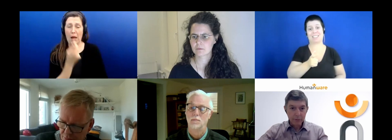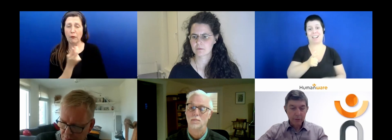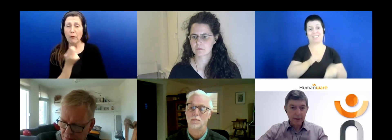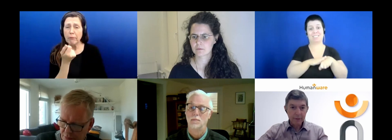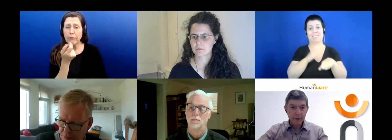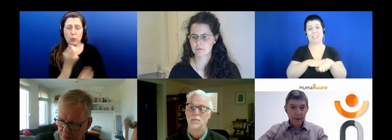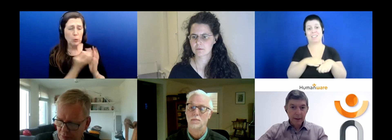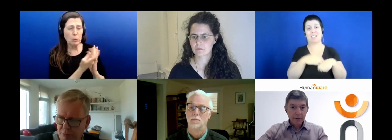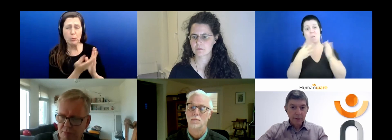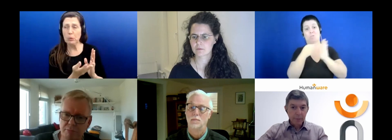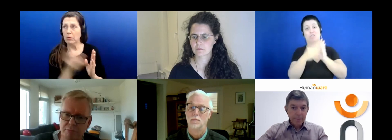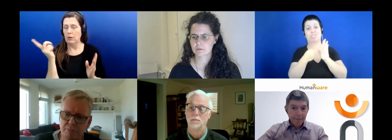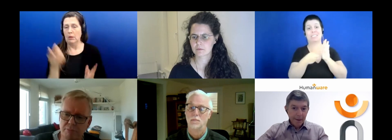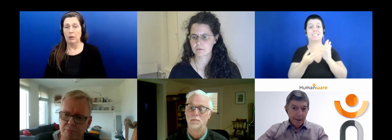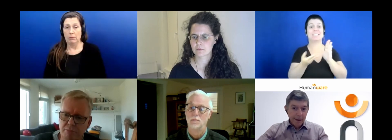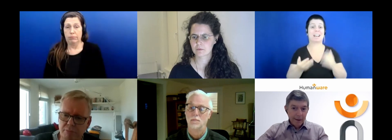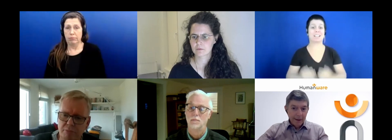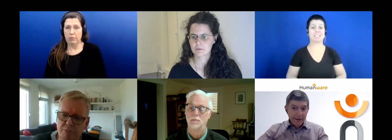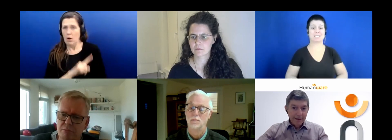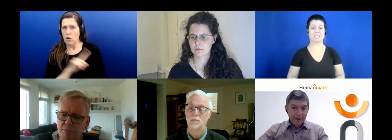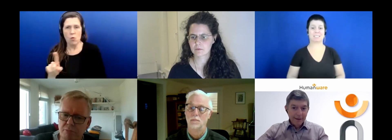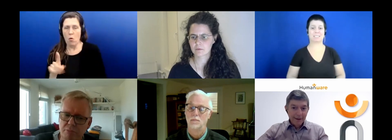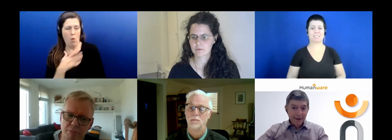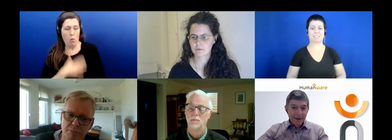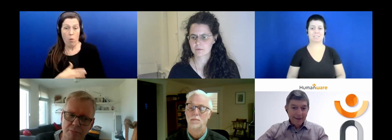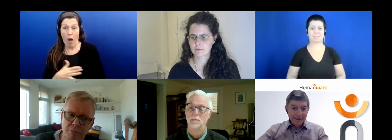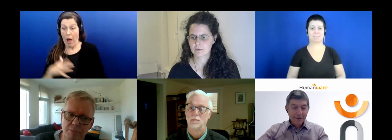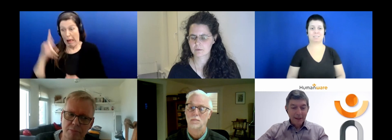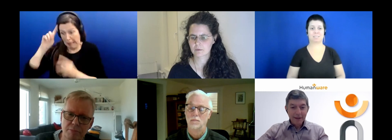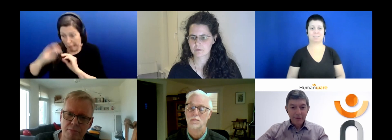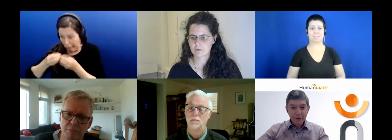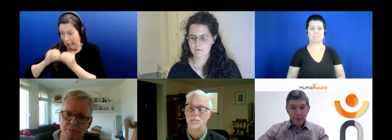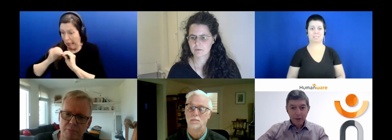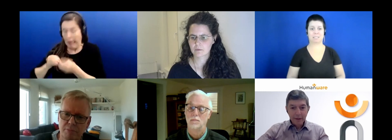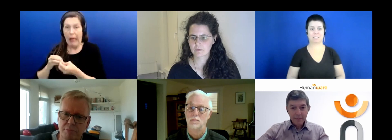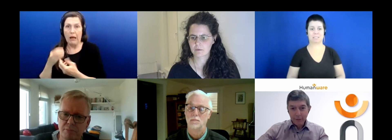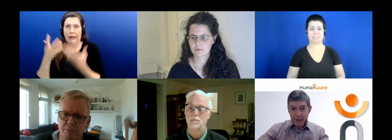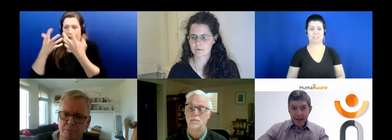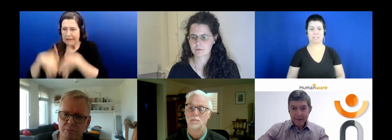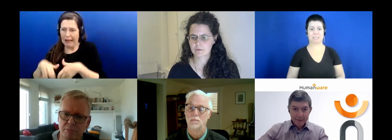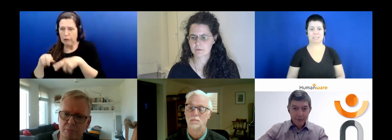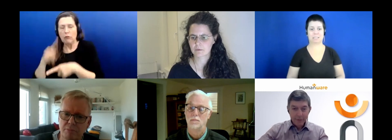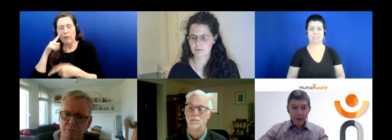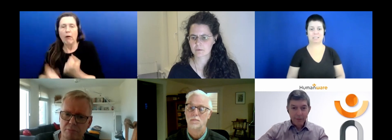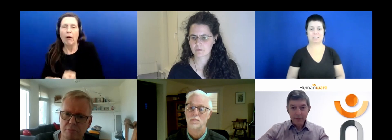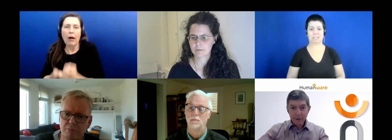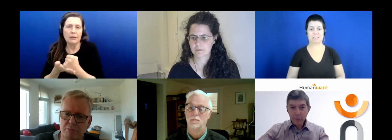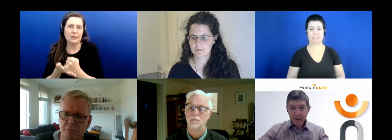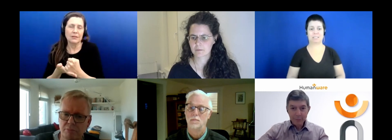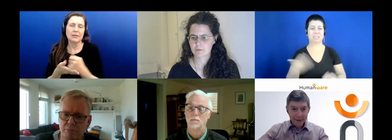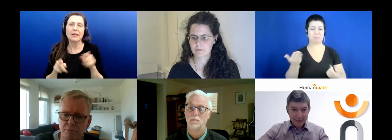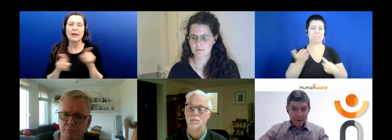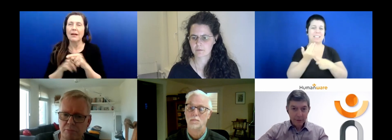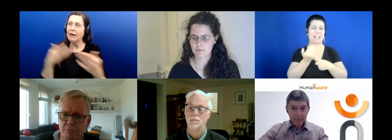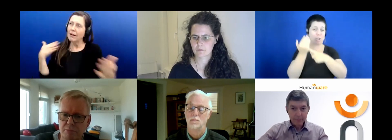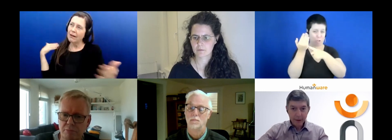designing those devices. So I think assistive technology is always, for the last 35 years, has